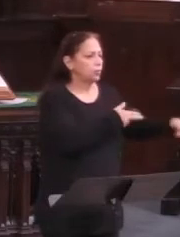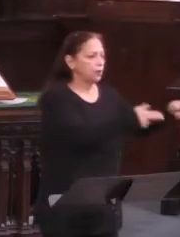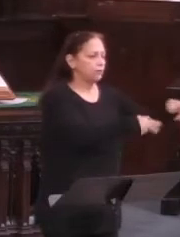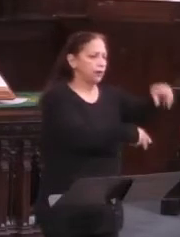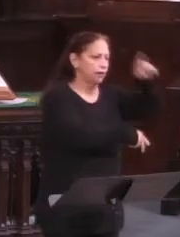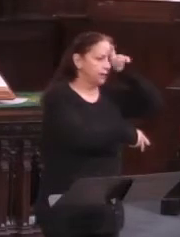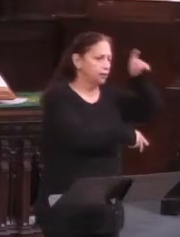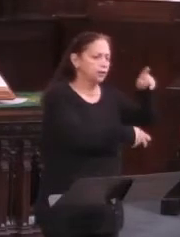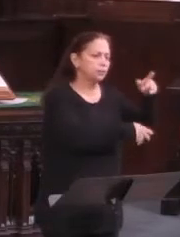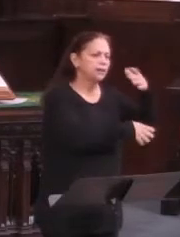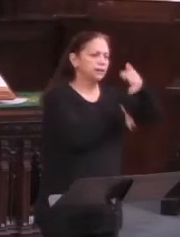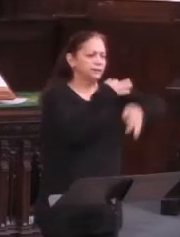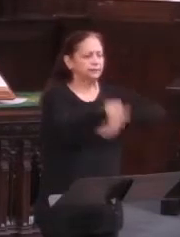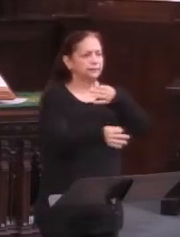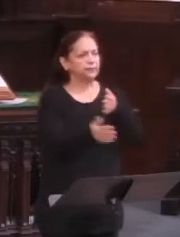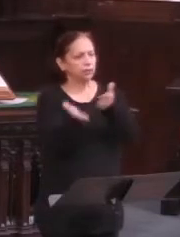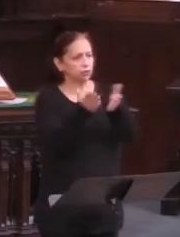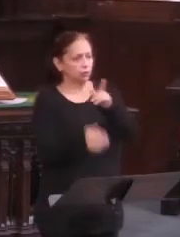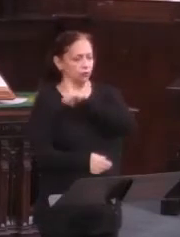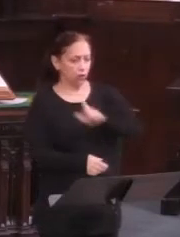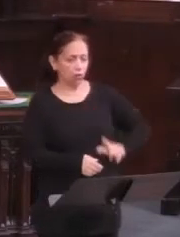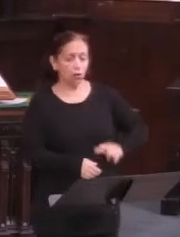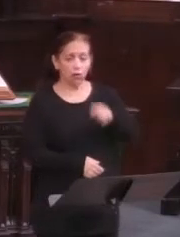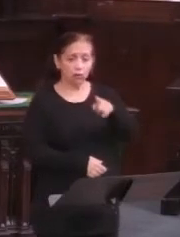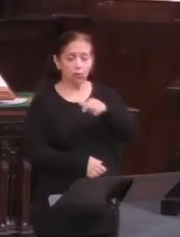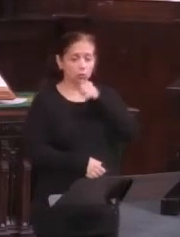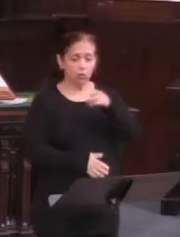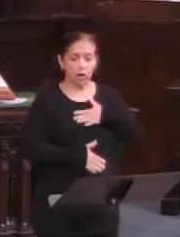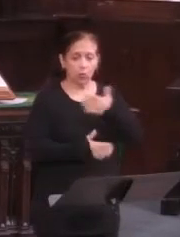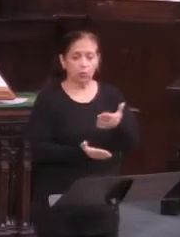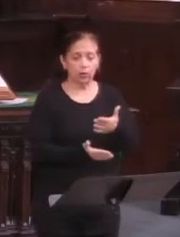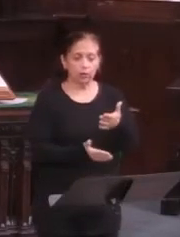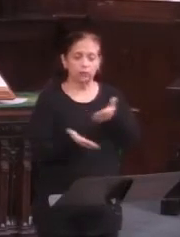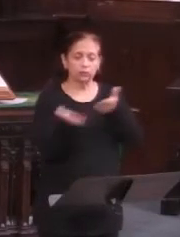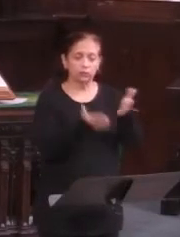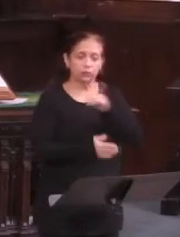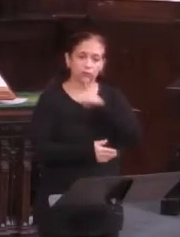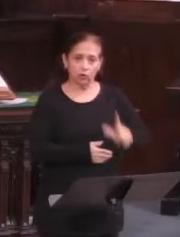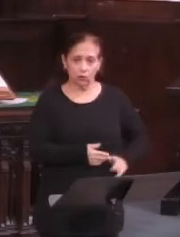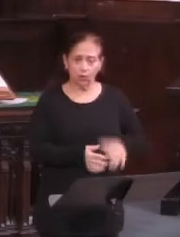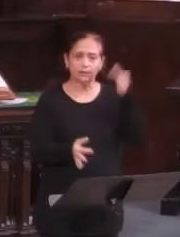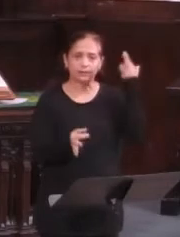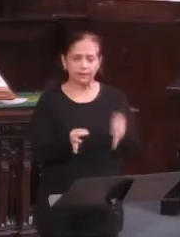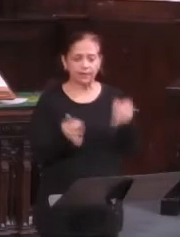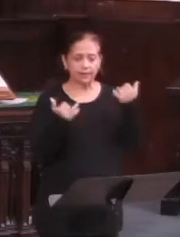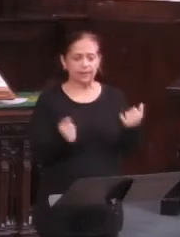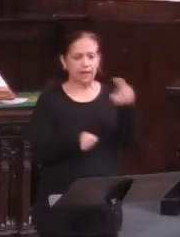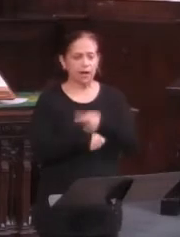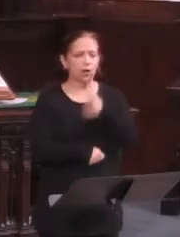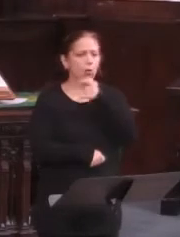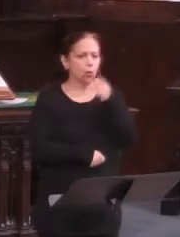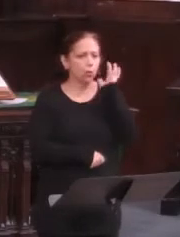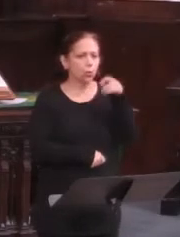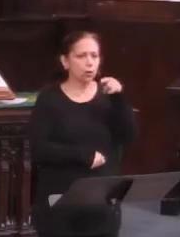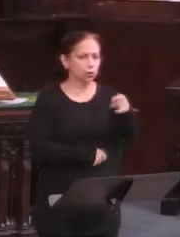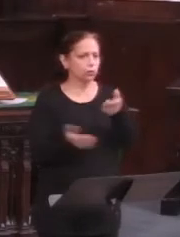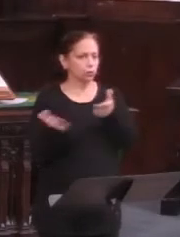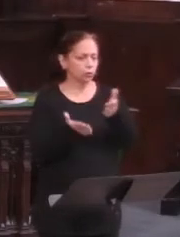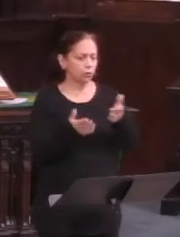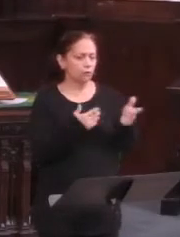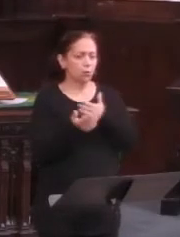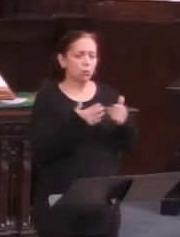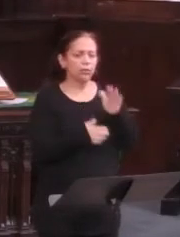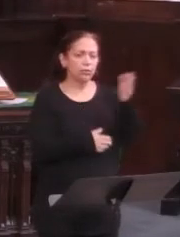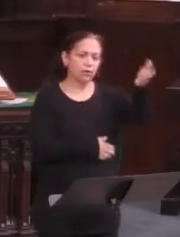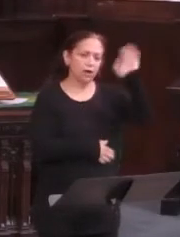the Lord. Now if you are unwilling to serve the Lord, choose this day whom you will serve, whether the gods of